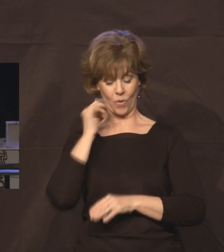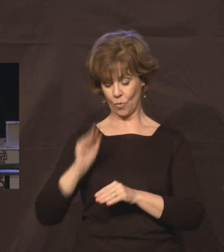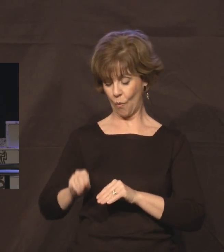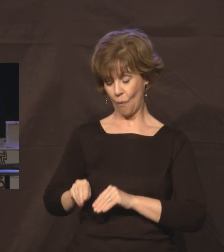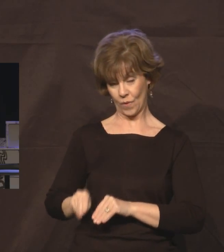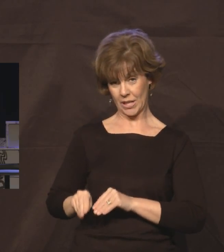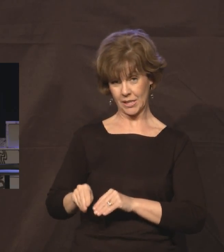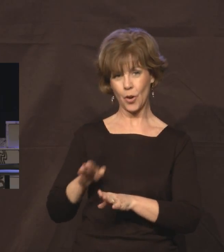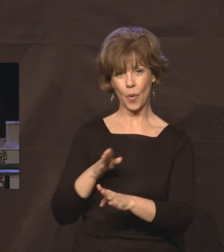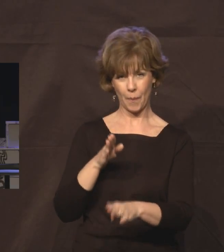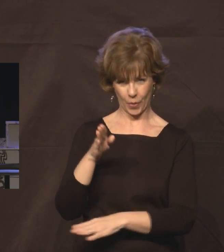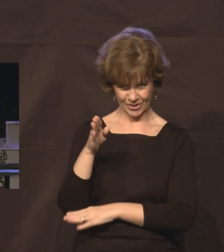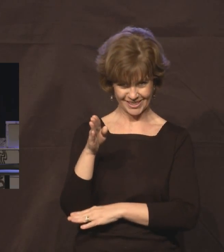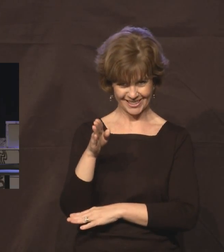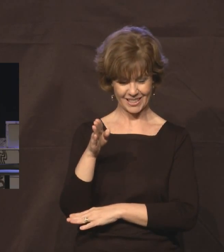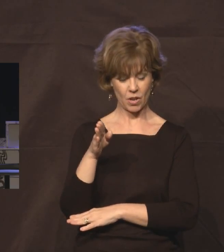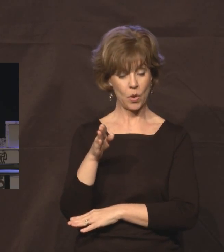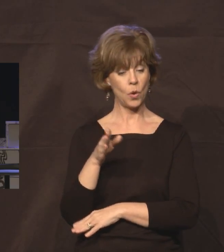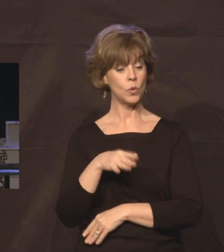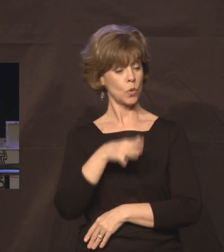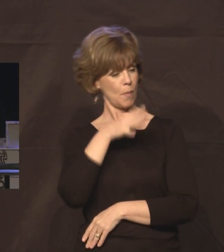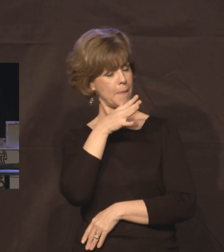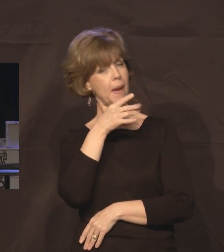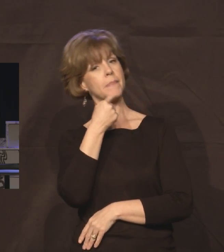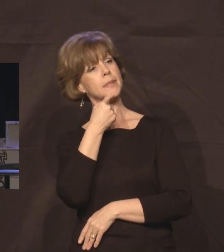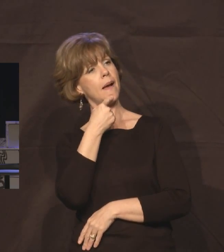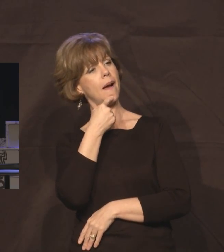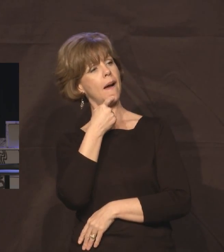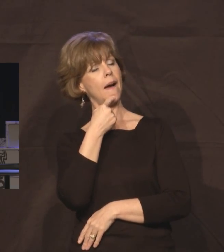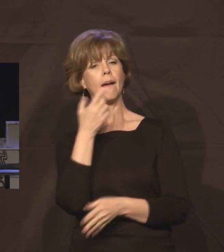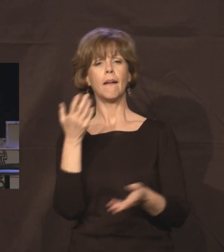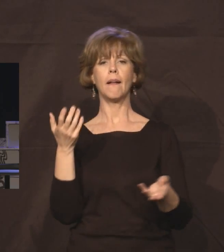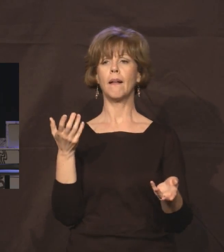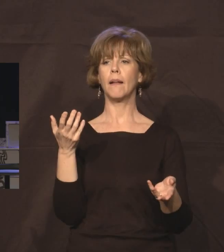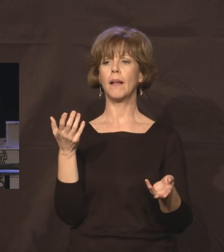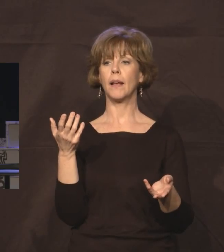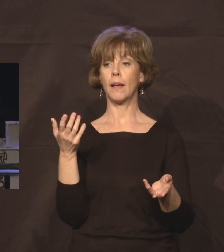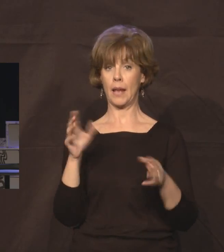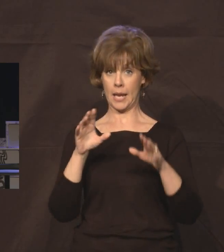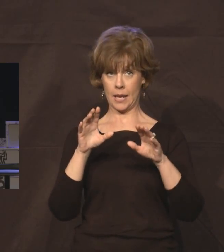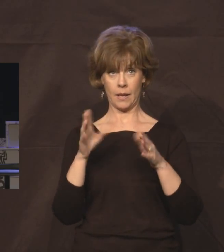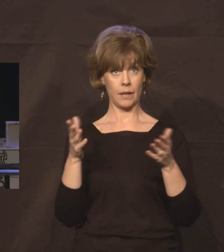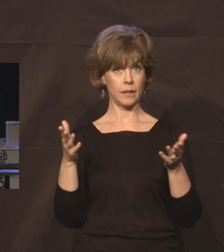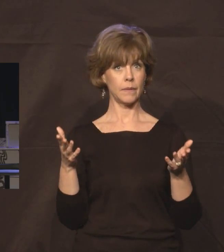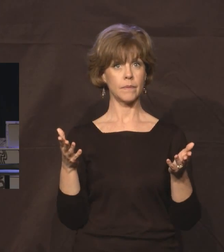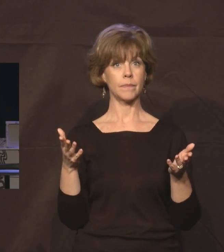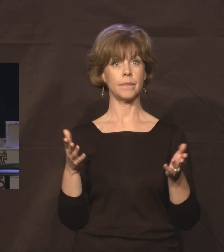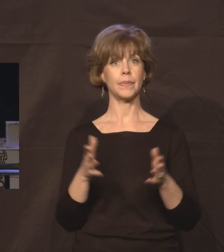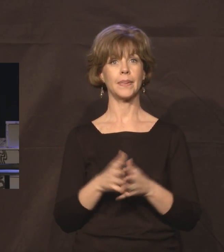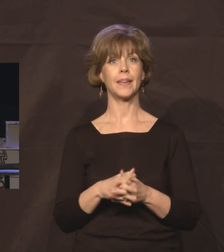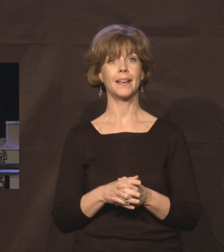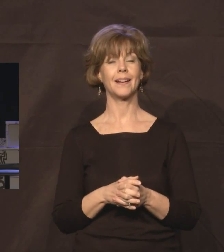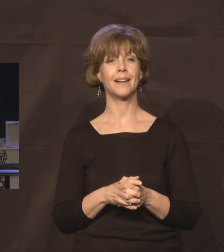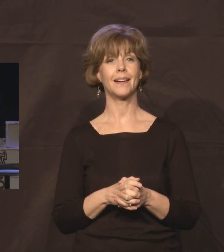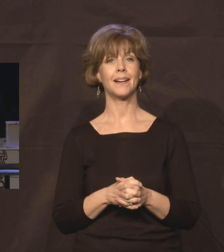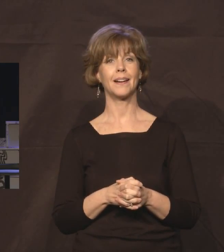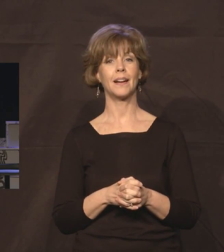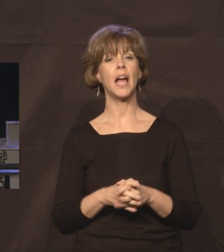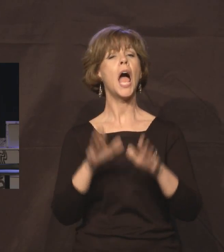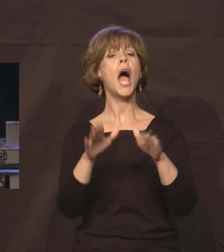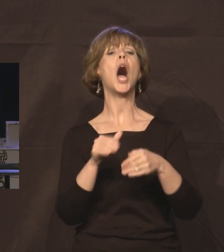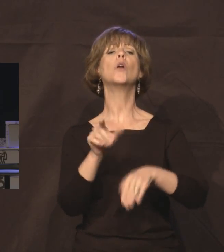And so, even when we left, she said, "So, how long do we have? Like, can I bring this thing back? You got 14 days." I mean, I knew she wasn't gonna take it back, but